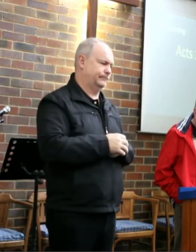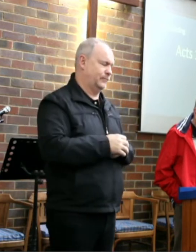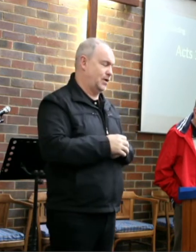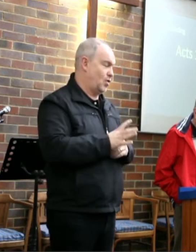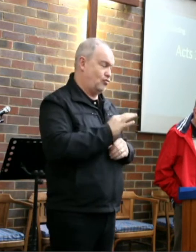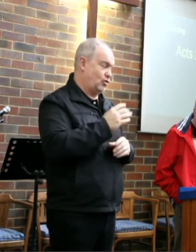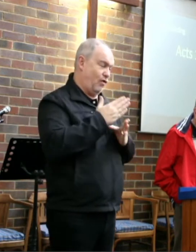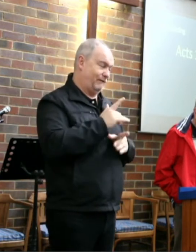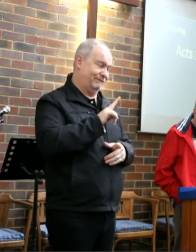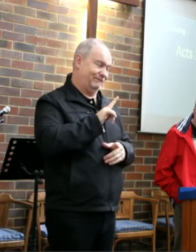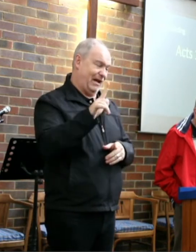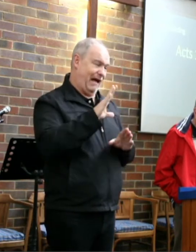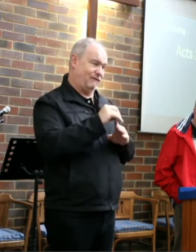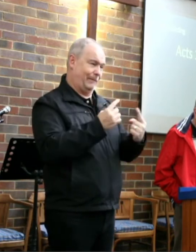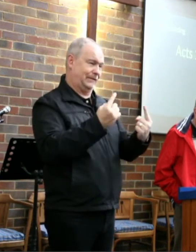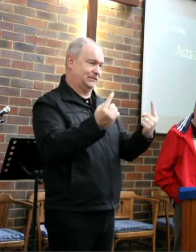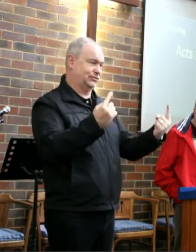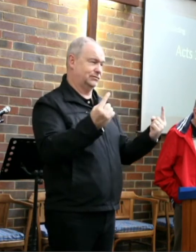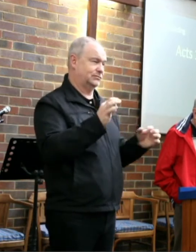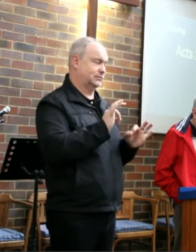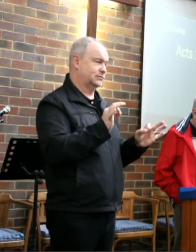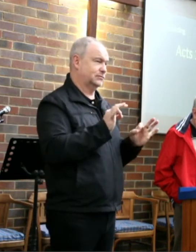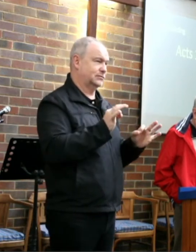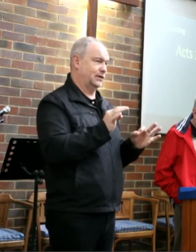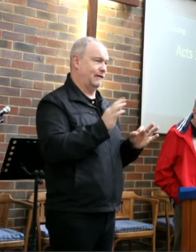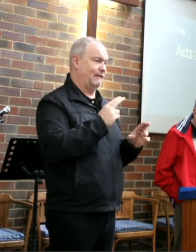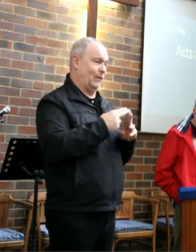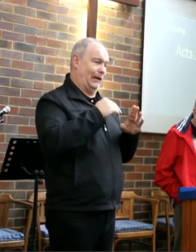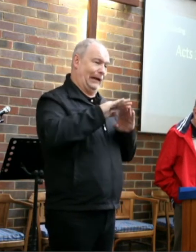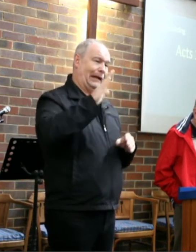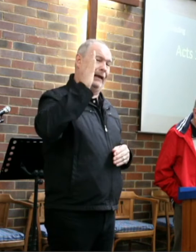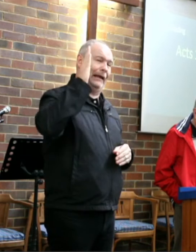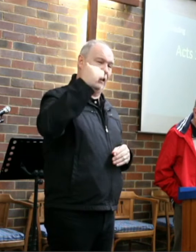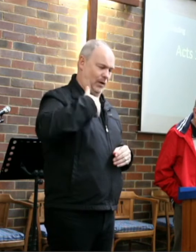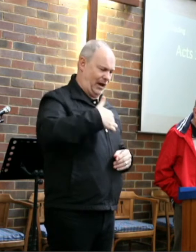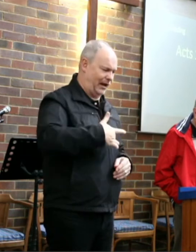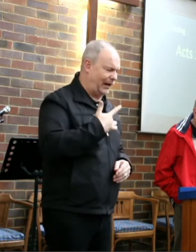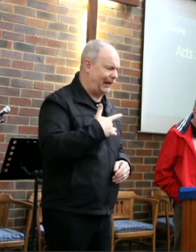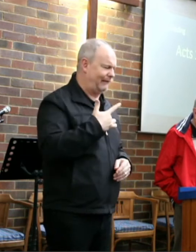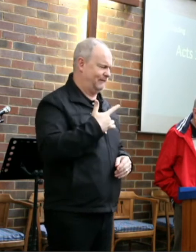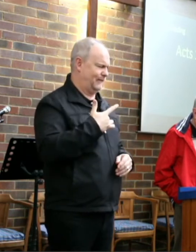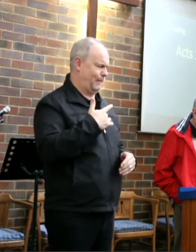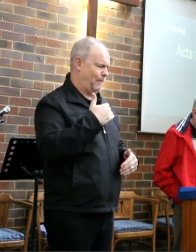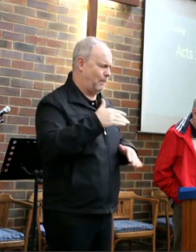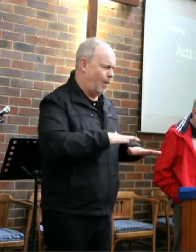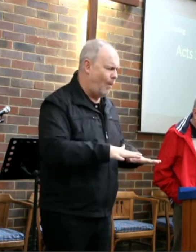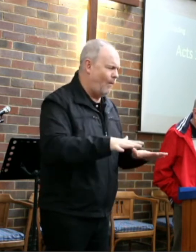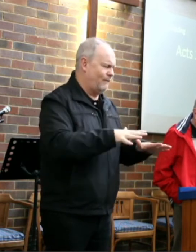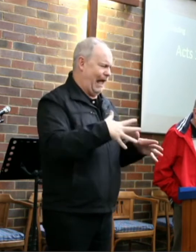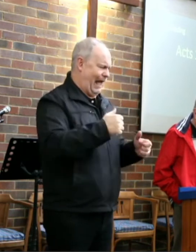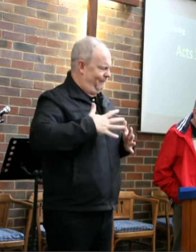not far from each one of us. For in him we live and move and have our